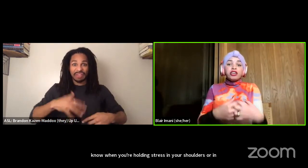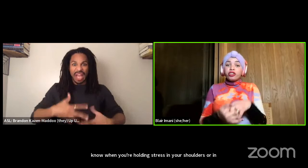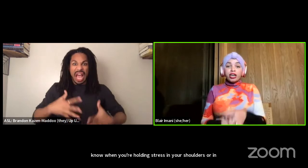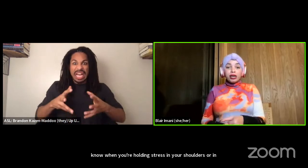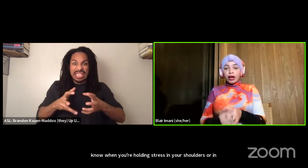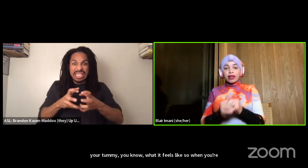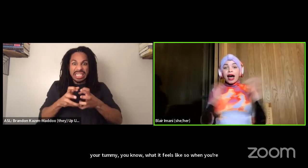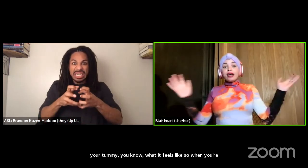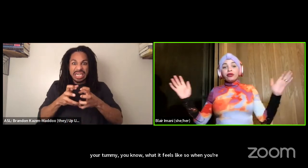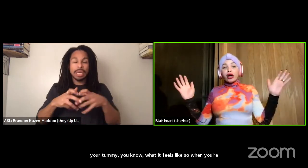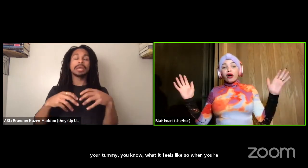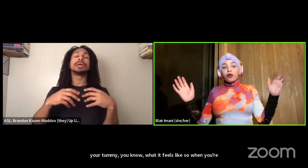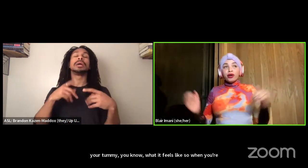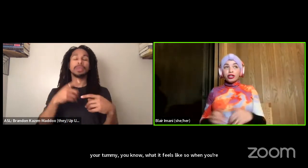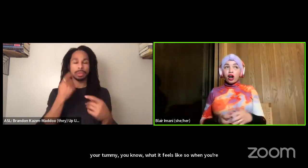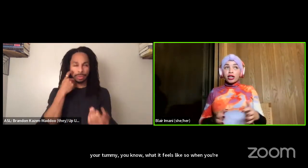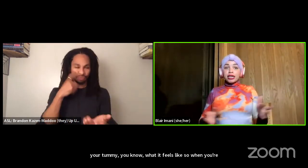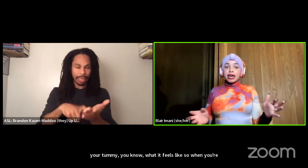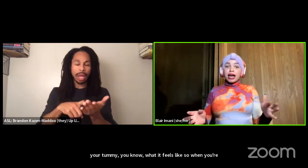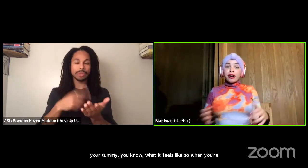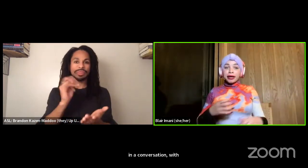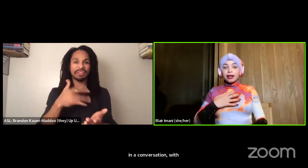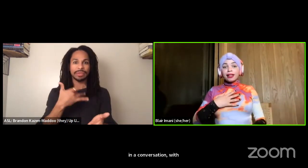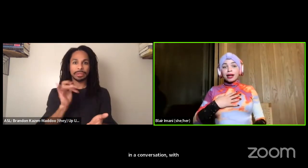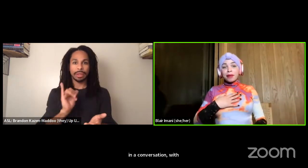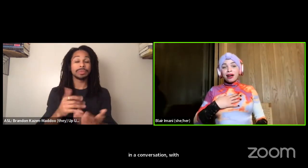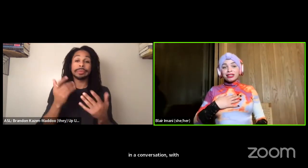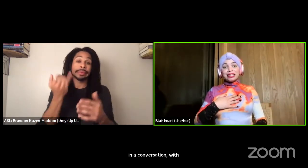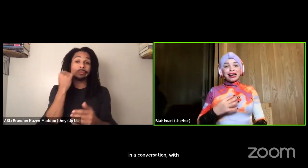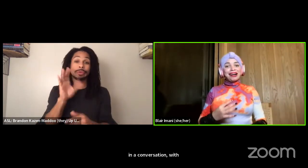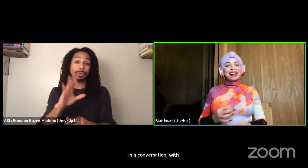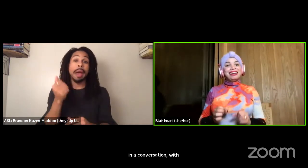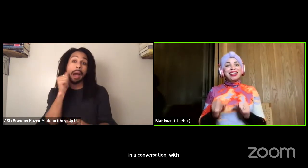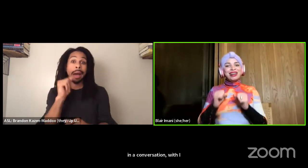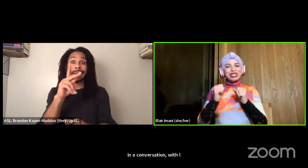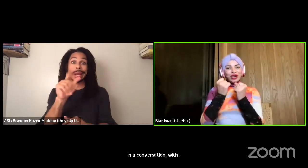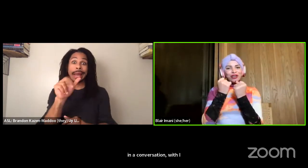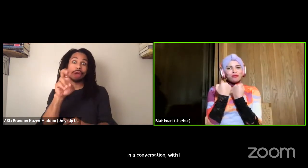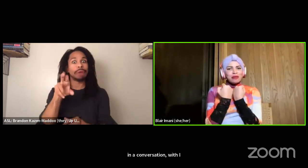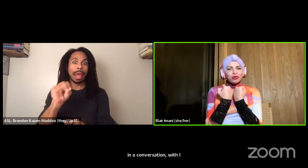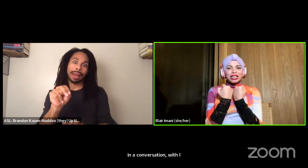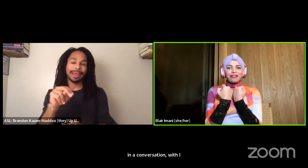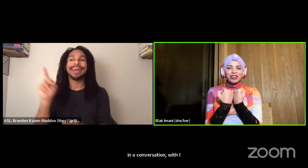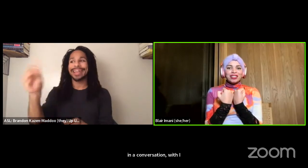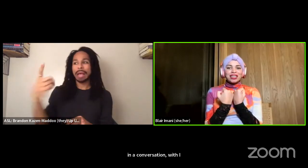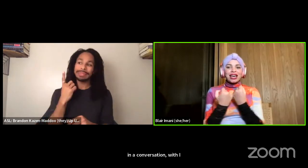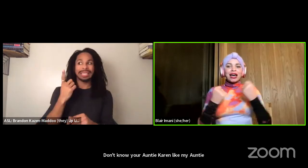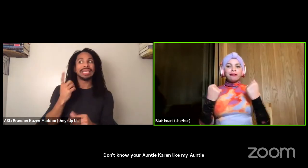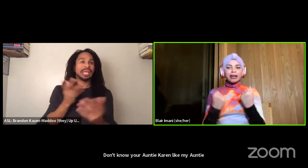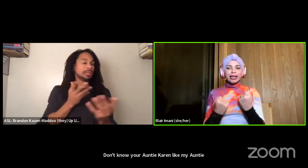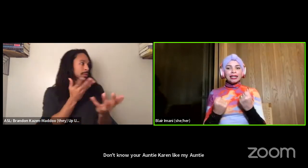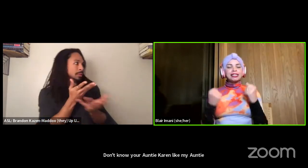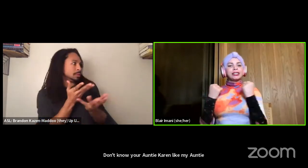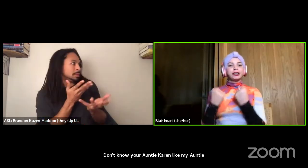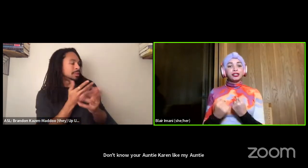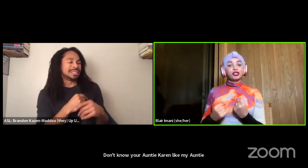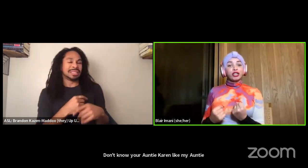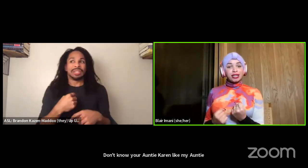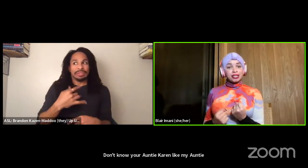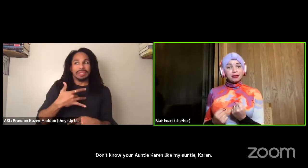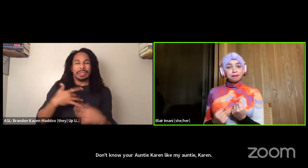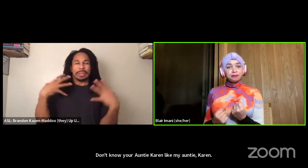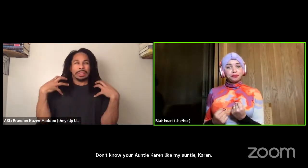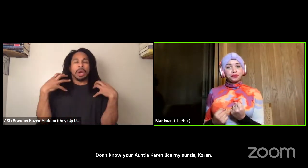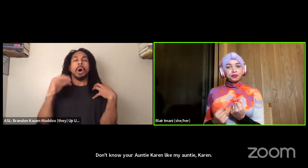you're in a conversation with, I don't know, your Auntie Karen, like my Auntie Karen, you can remember what that feels like and recognize that you're